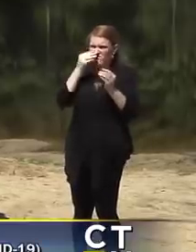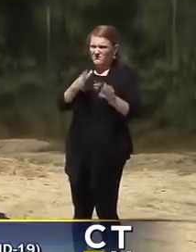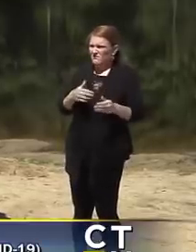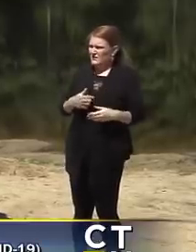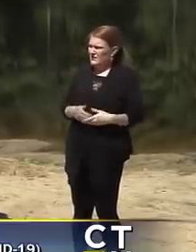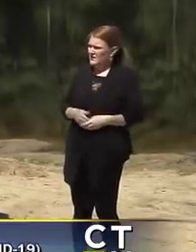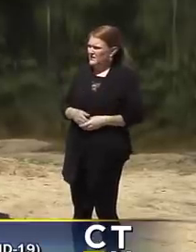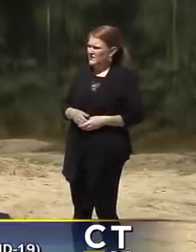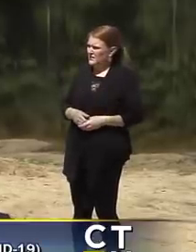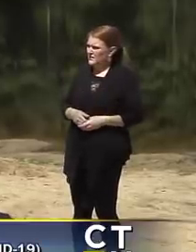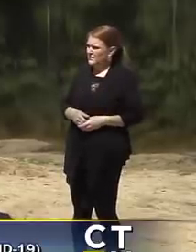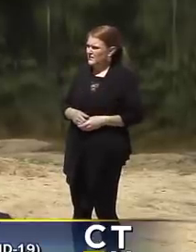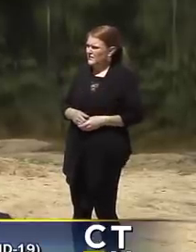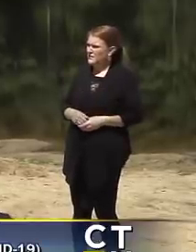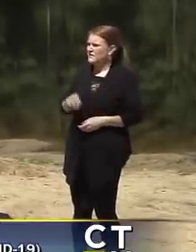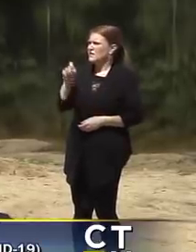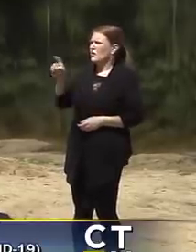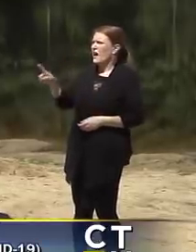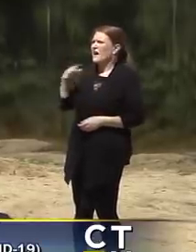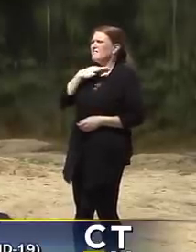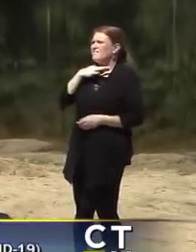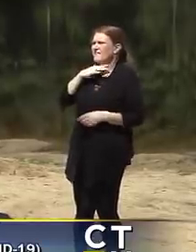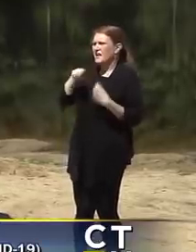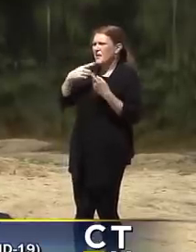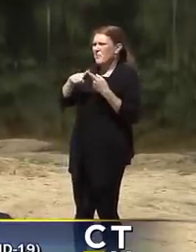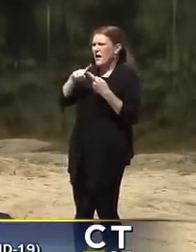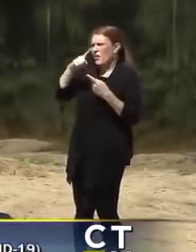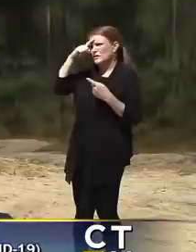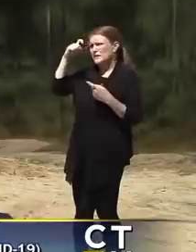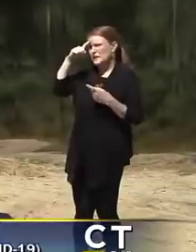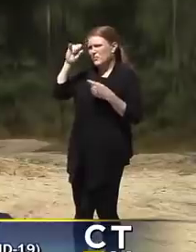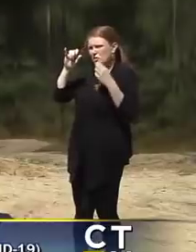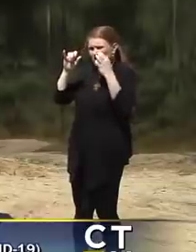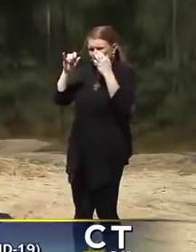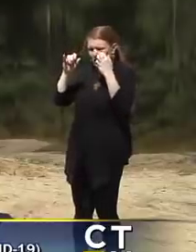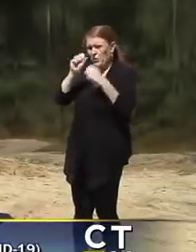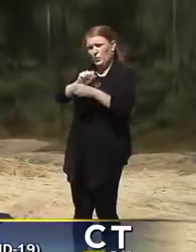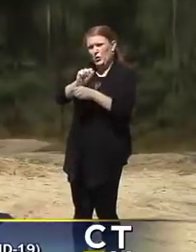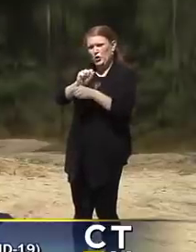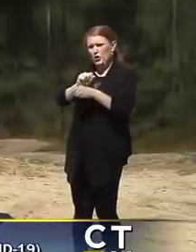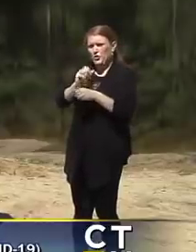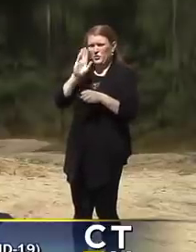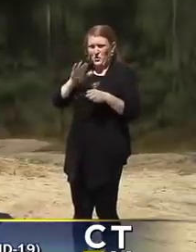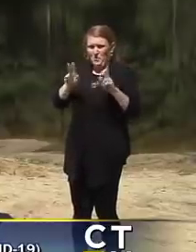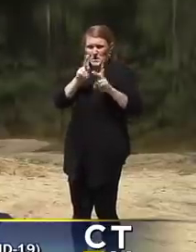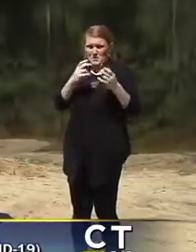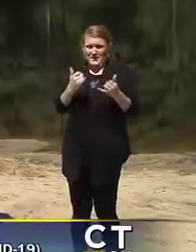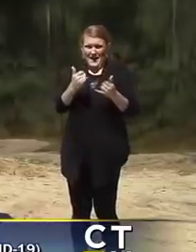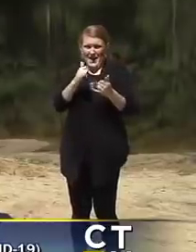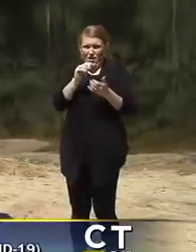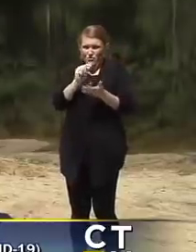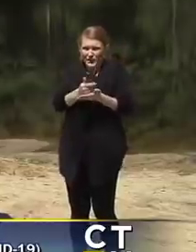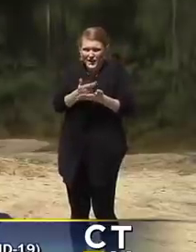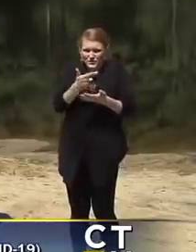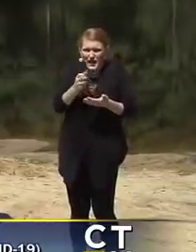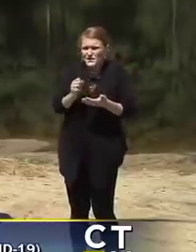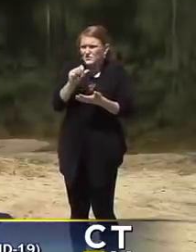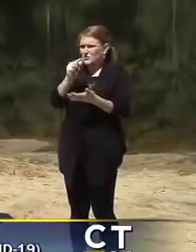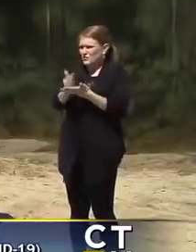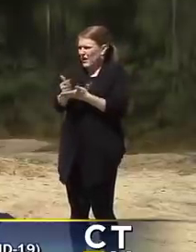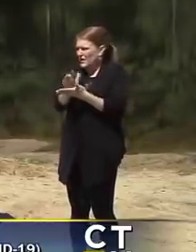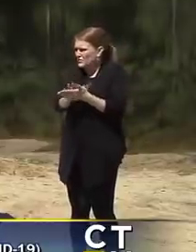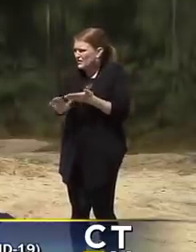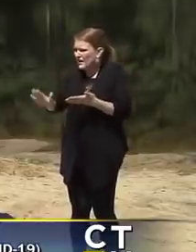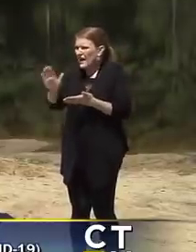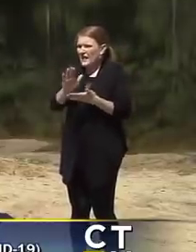people graduate from high school and recent college graduates? Is the state trying to do anything and hire recent college graduates, contact